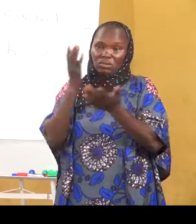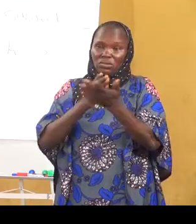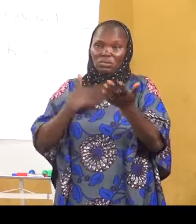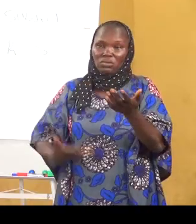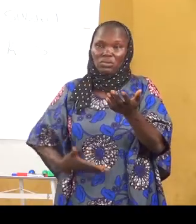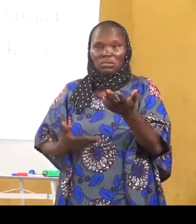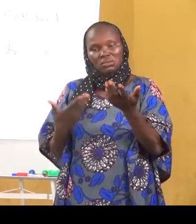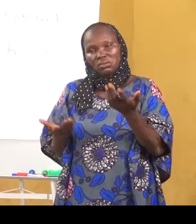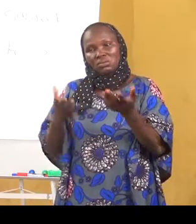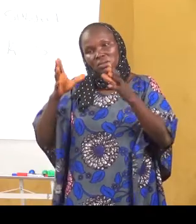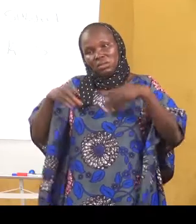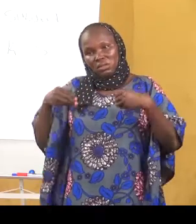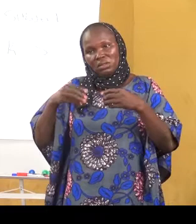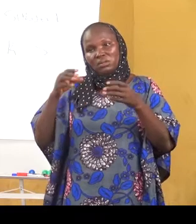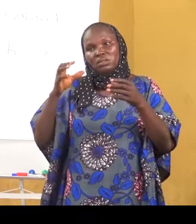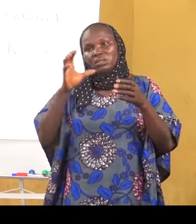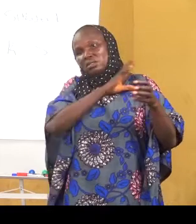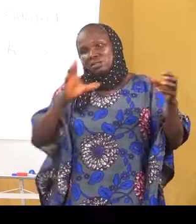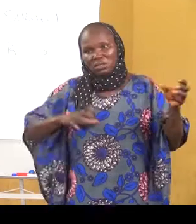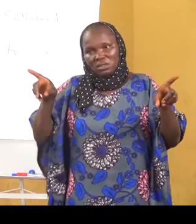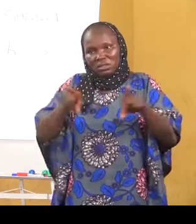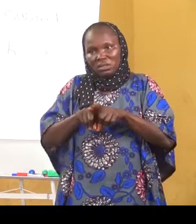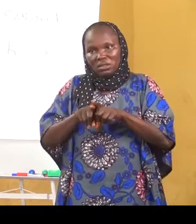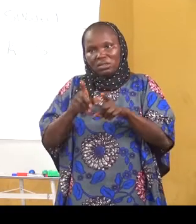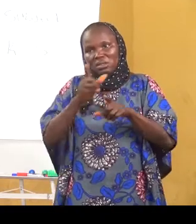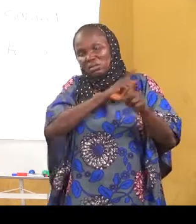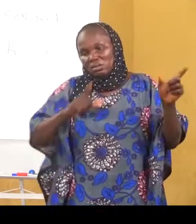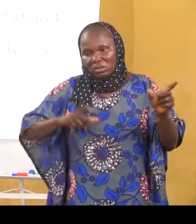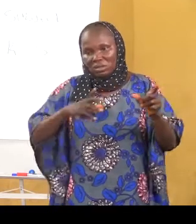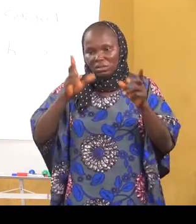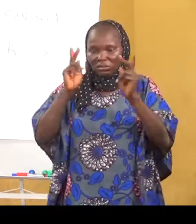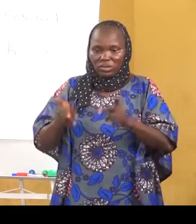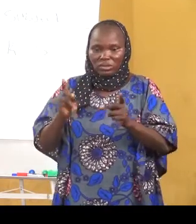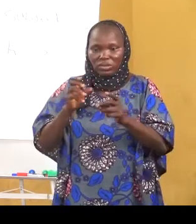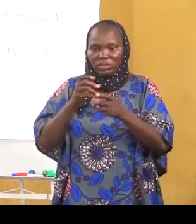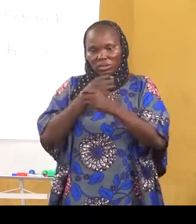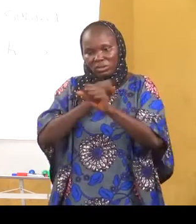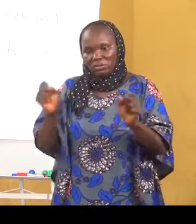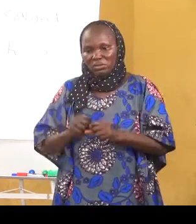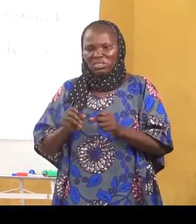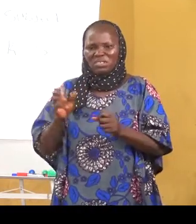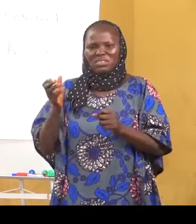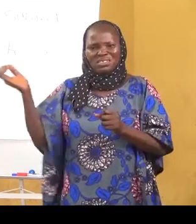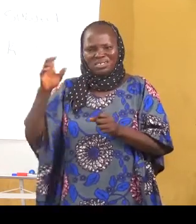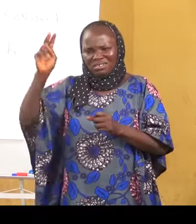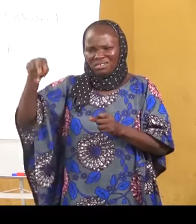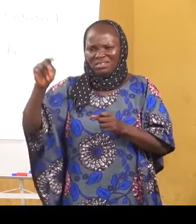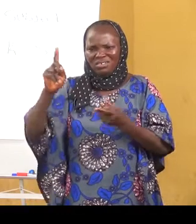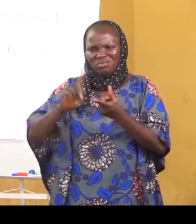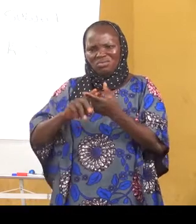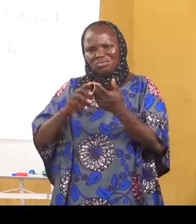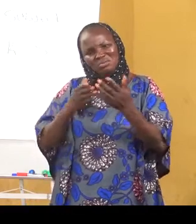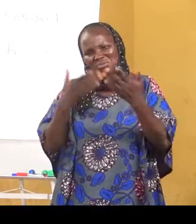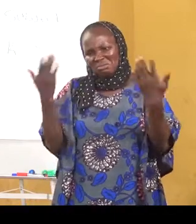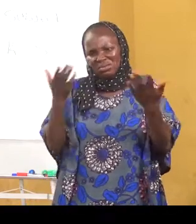accepted Christ as his Lord and personal Savior, there is need for us to guide these ones that are